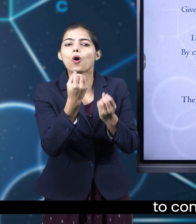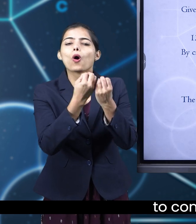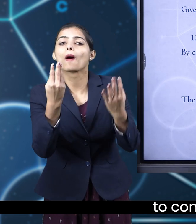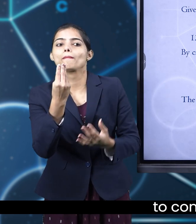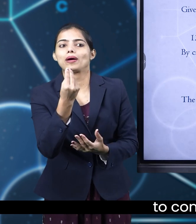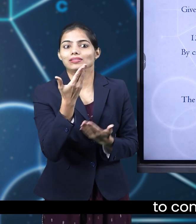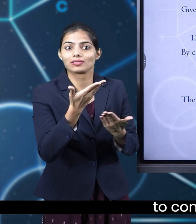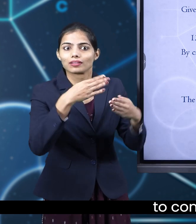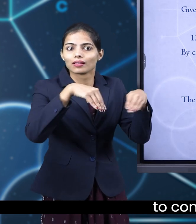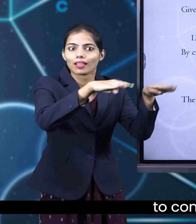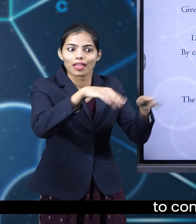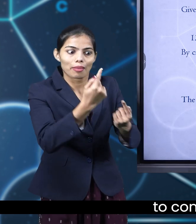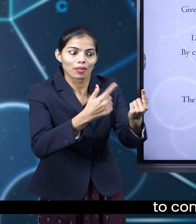entire field into a lawn.